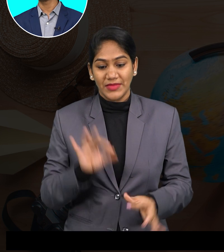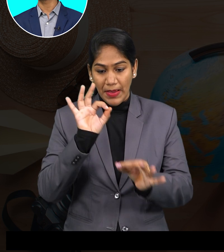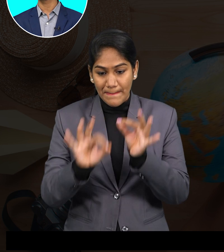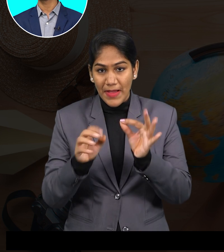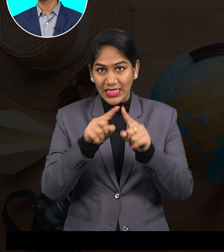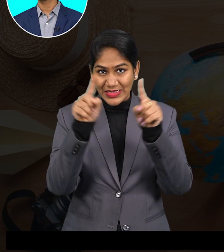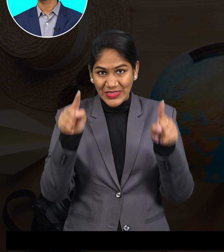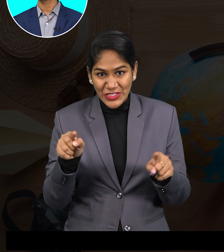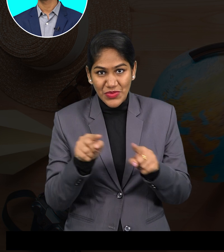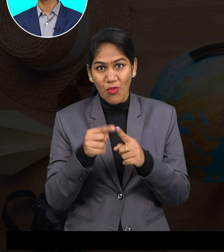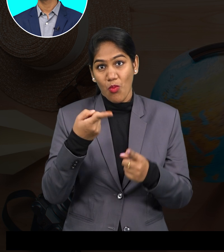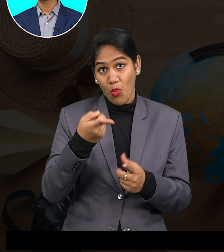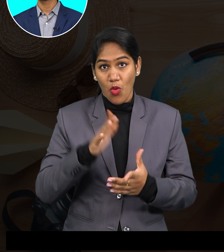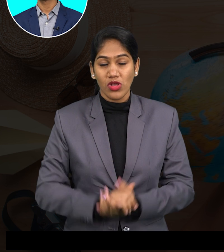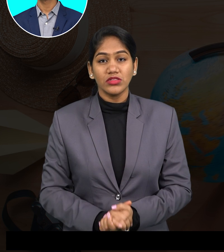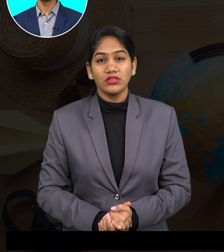matchbox,